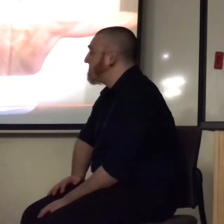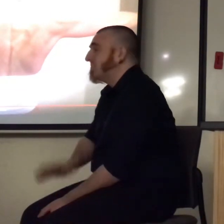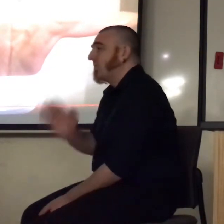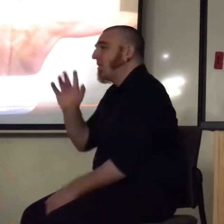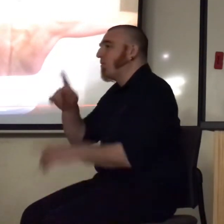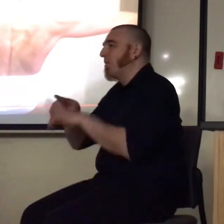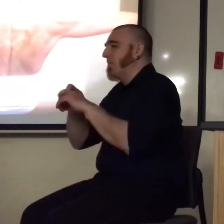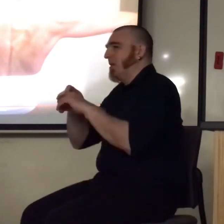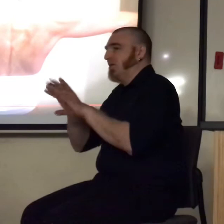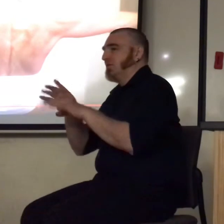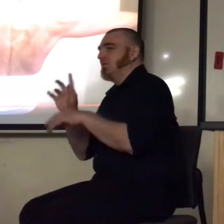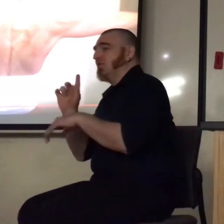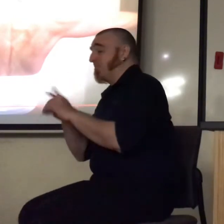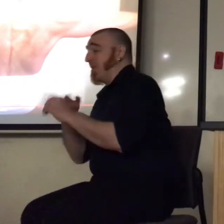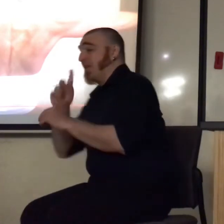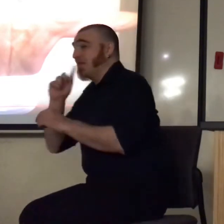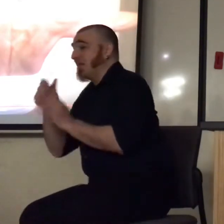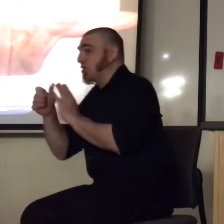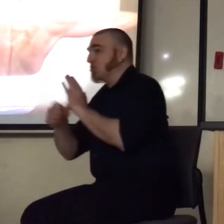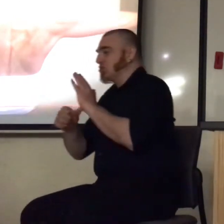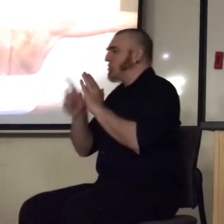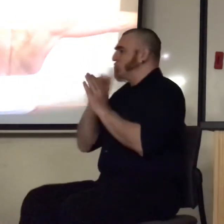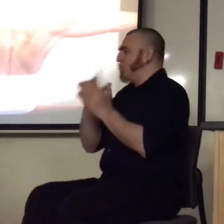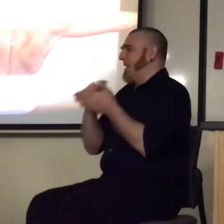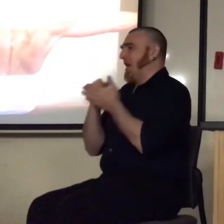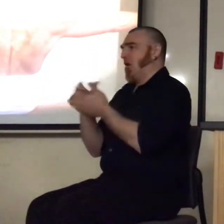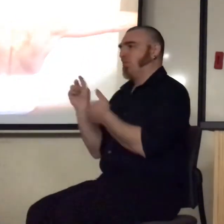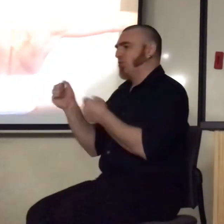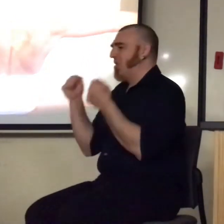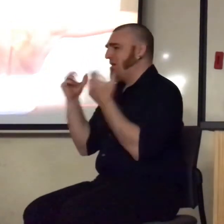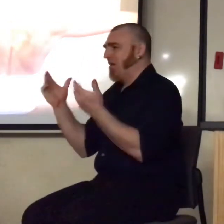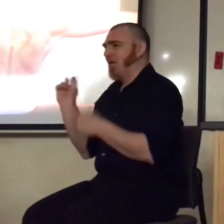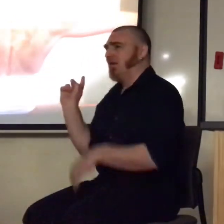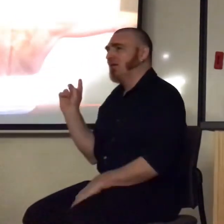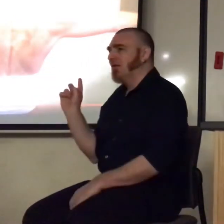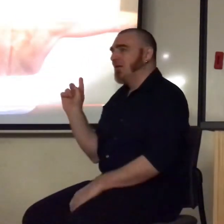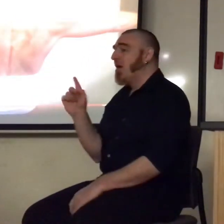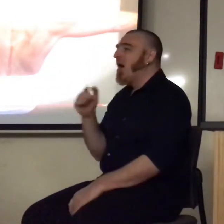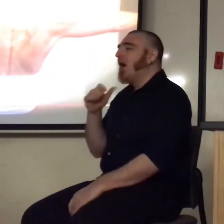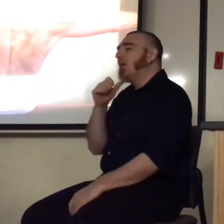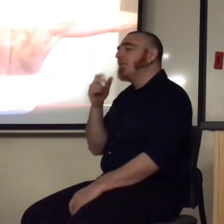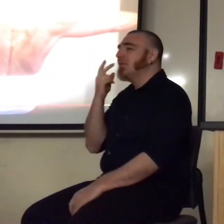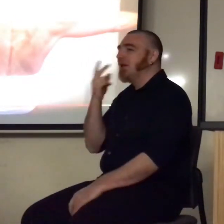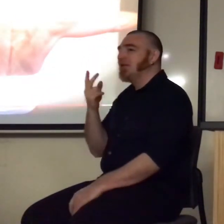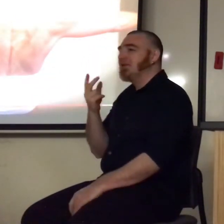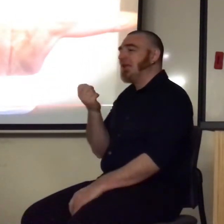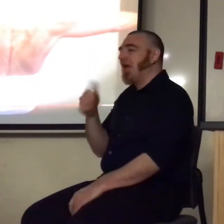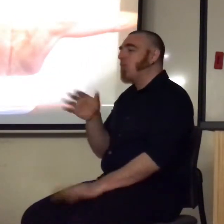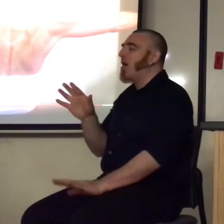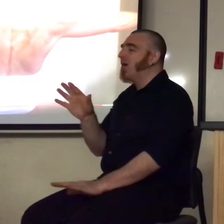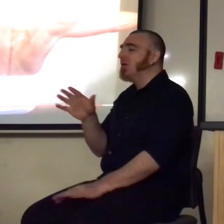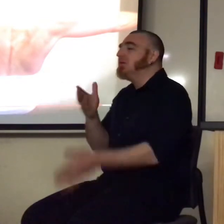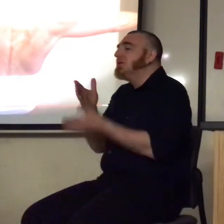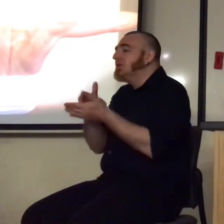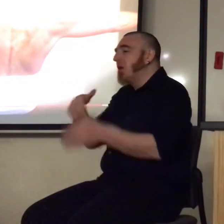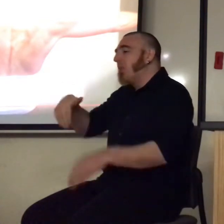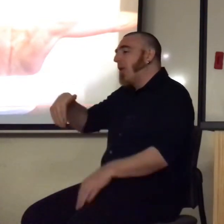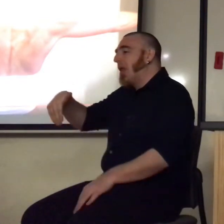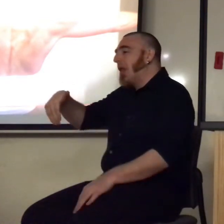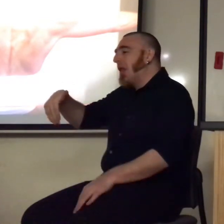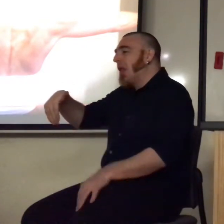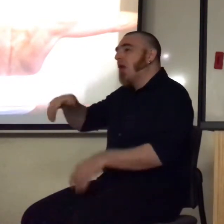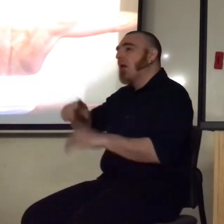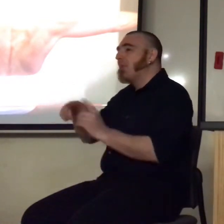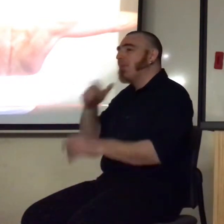Pause it there. I think the surgery helped her quite a bit. I'm not seeing any, well, I see some winging, but it's significantly reduced, I would say.